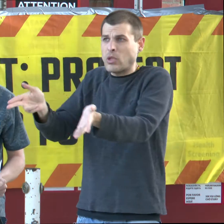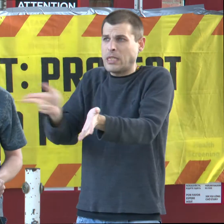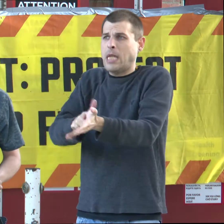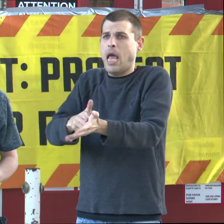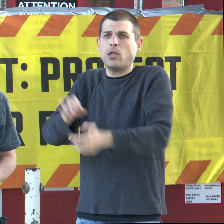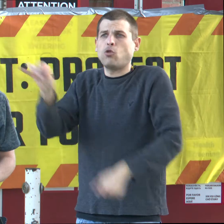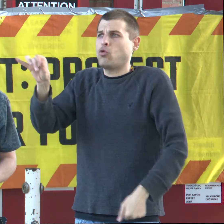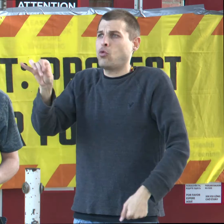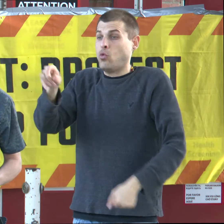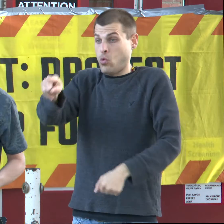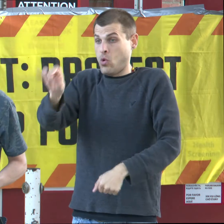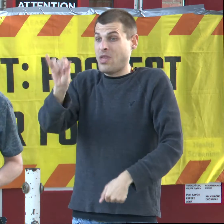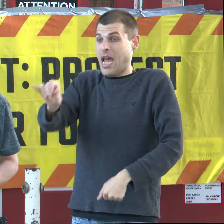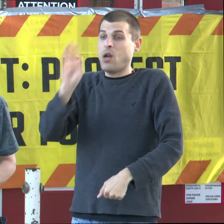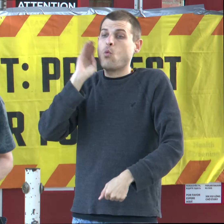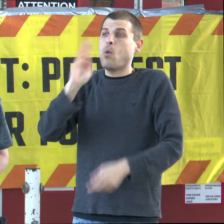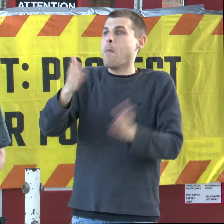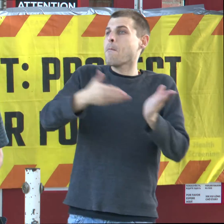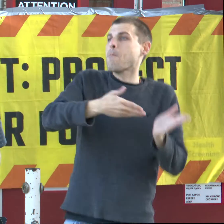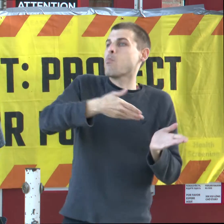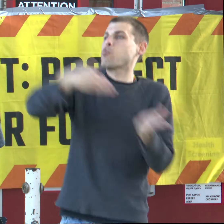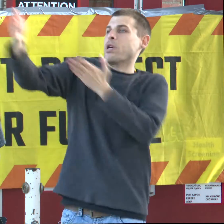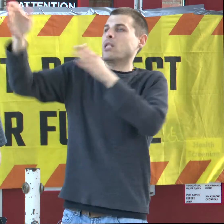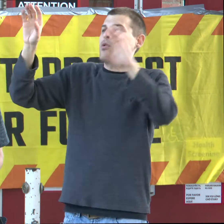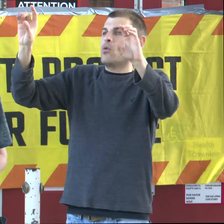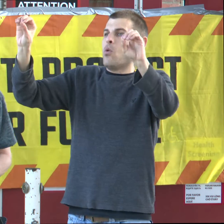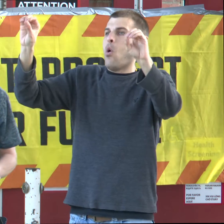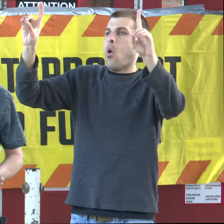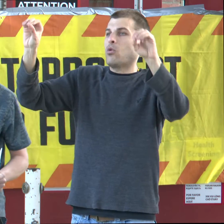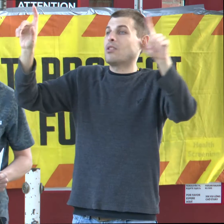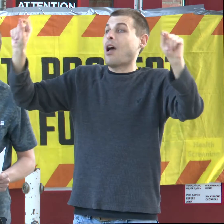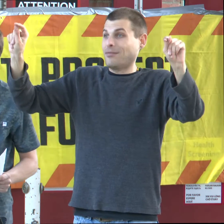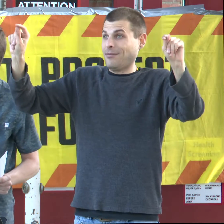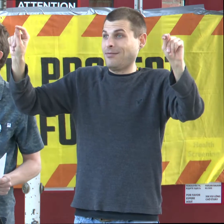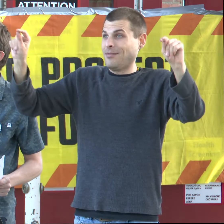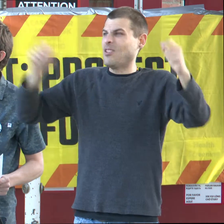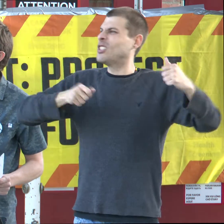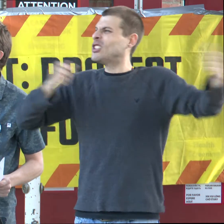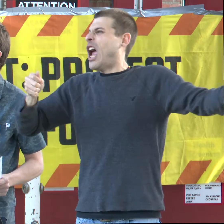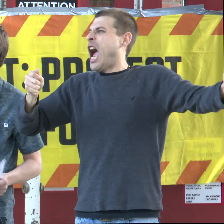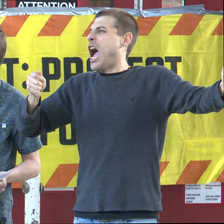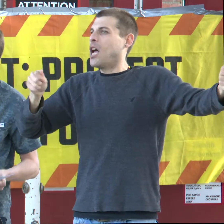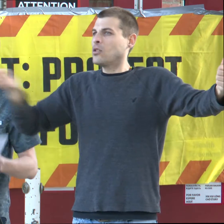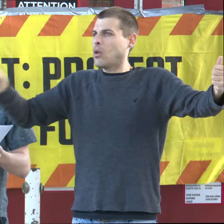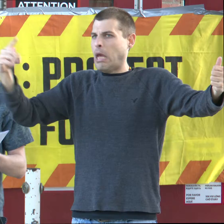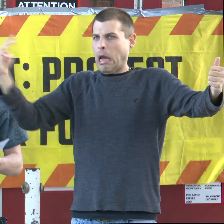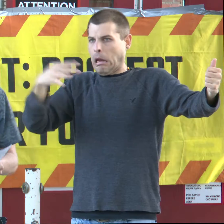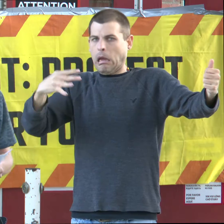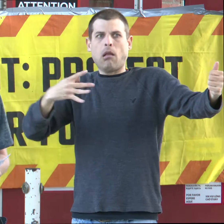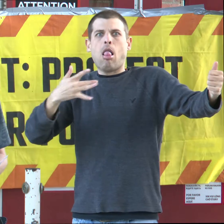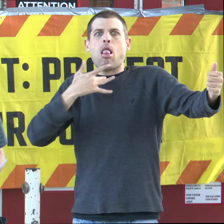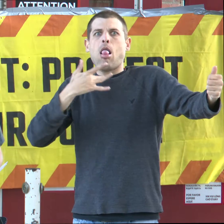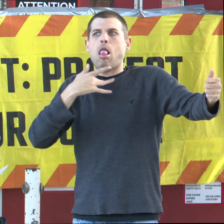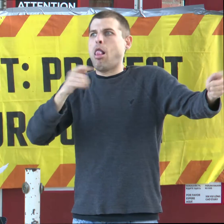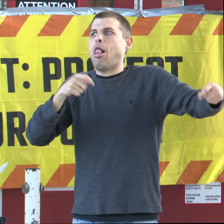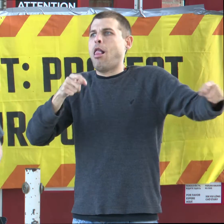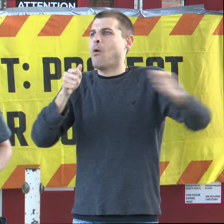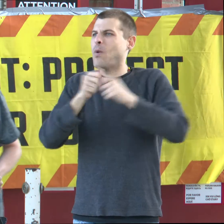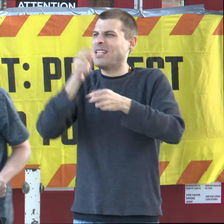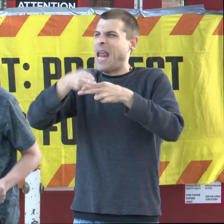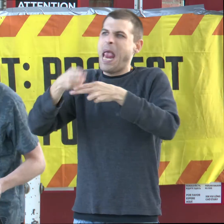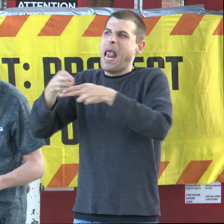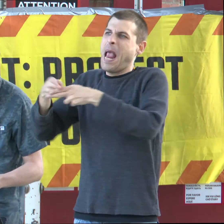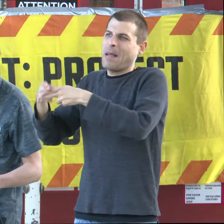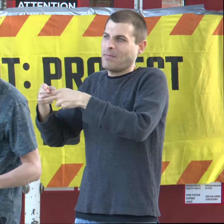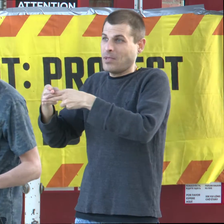We are going to go deliver it as public testimony to ODOT in the next couple weeks. So if you want to see the look on ODOT's face when, you know, there's a banner that has your name on it that says,